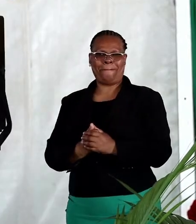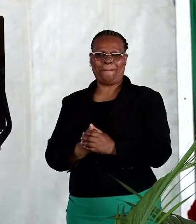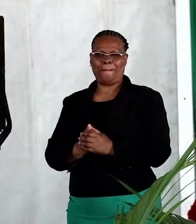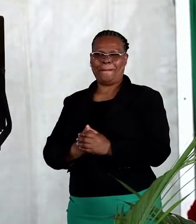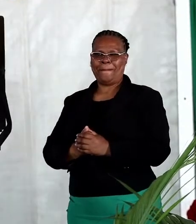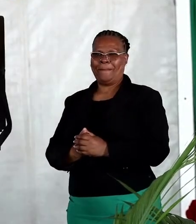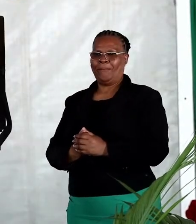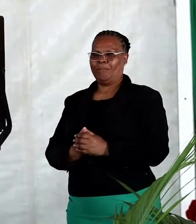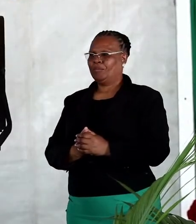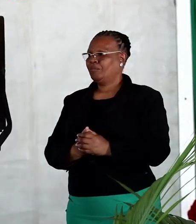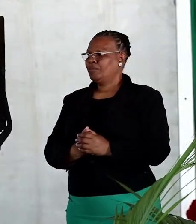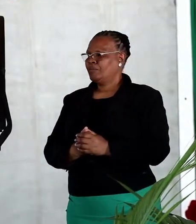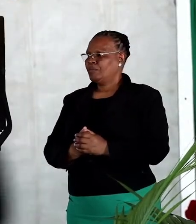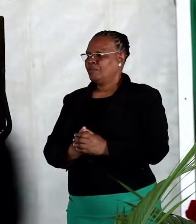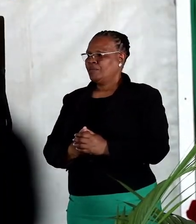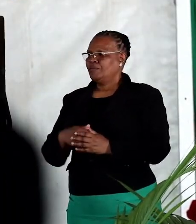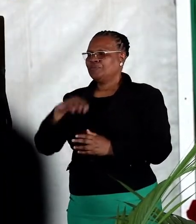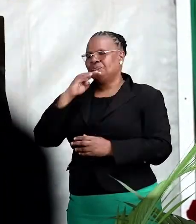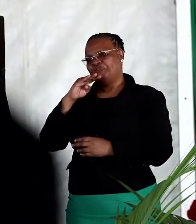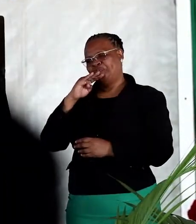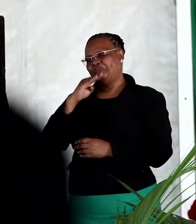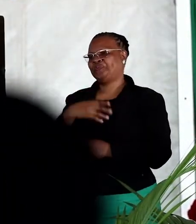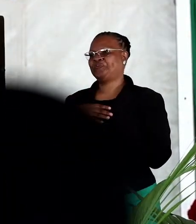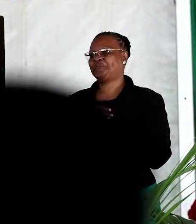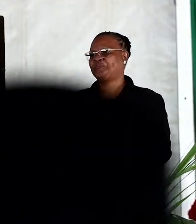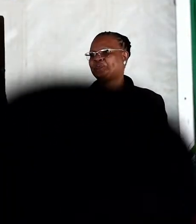Uso dolobu, e dolobu, e clean.